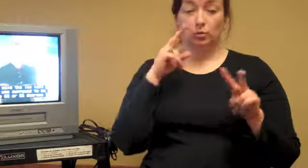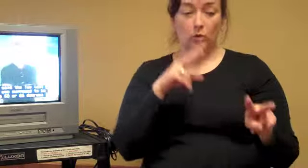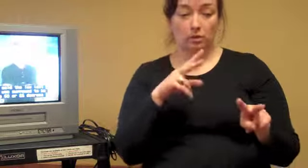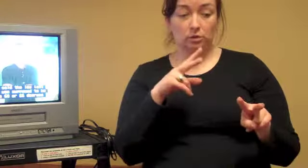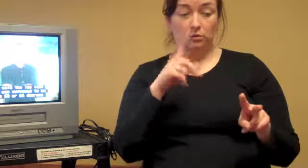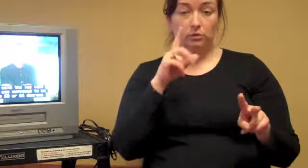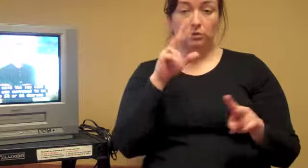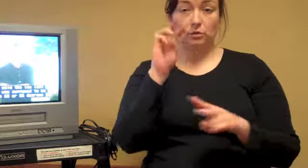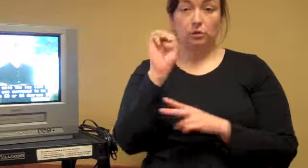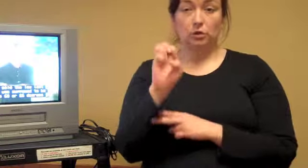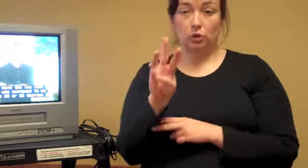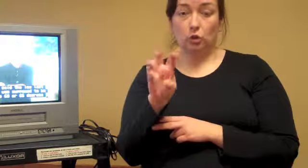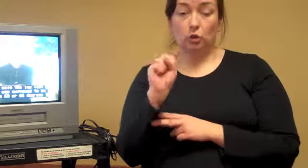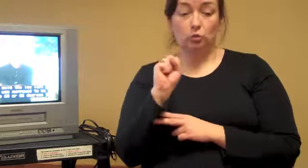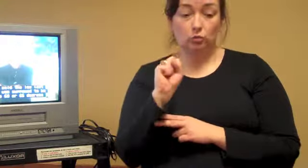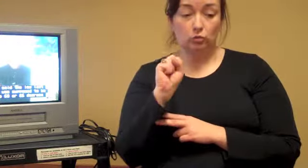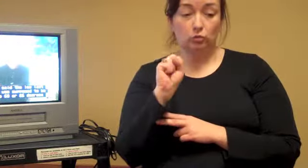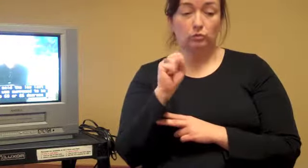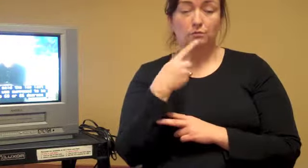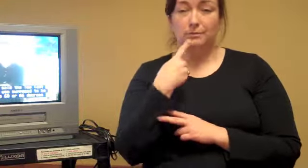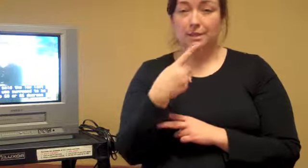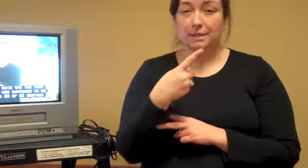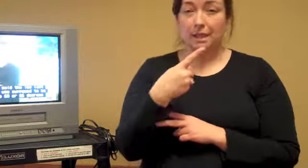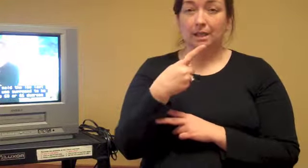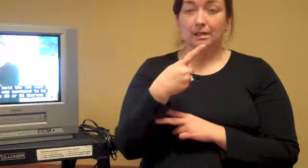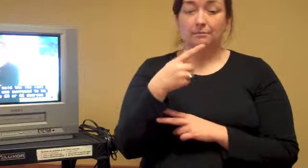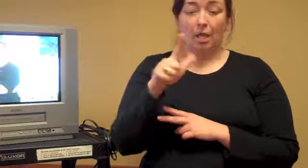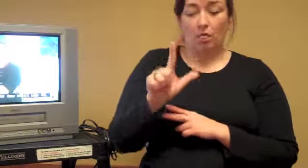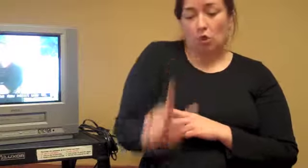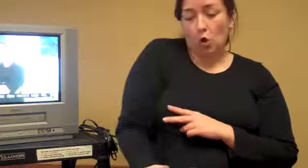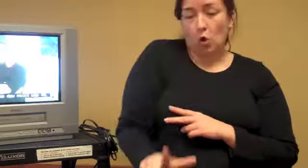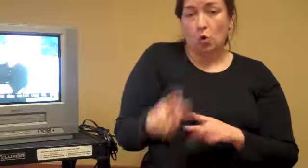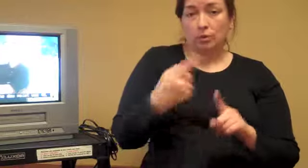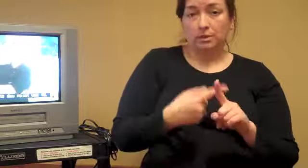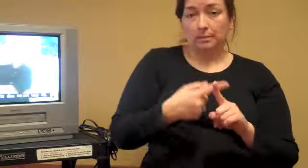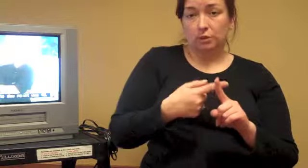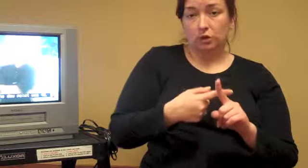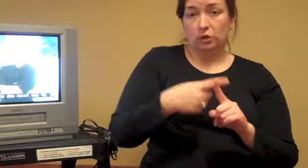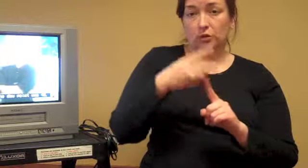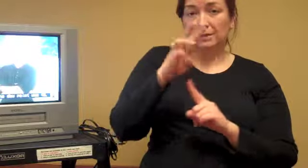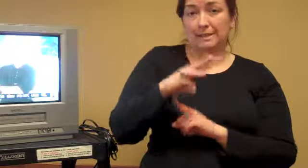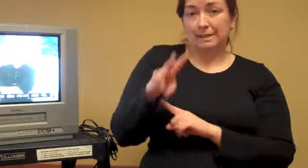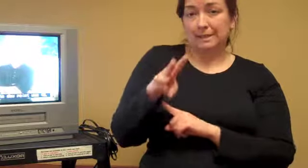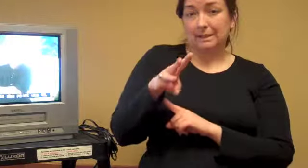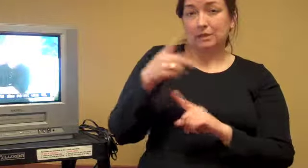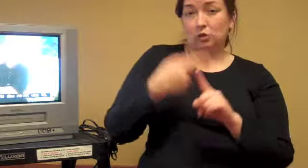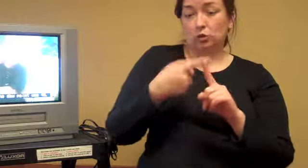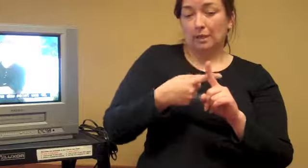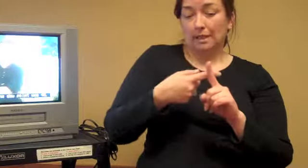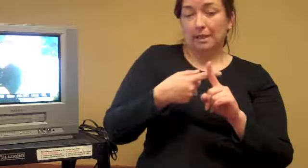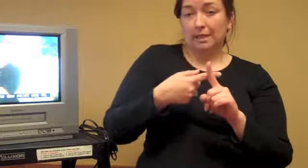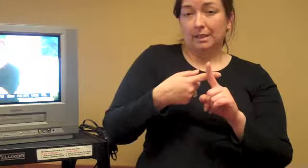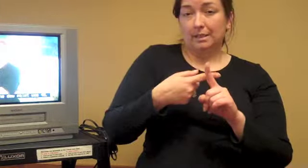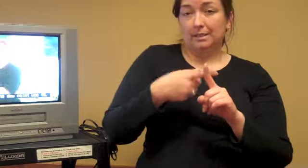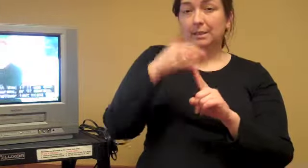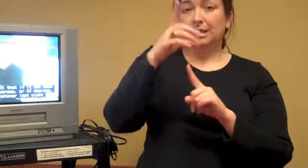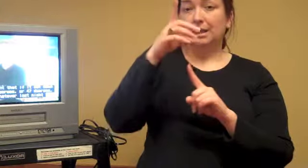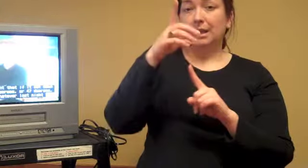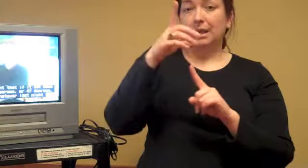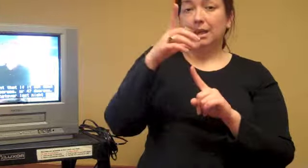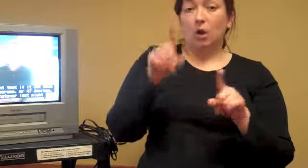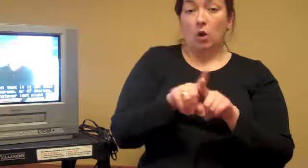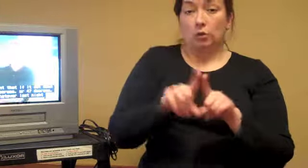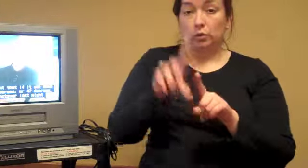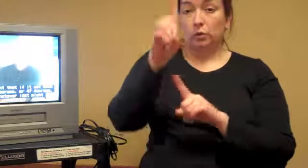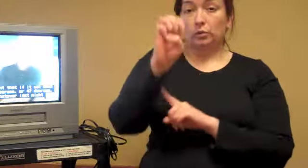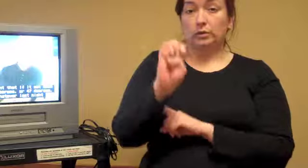night was supposed to be like 60 or 66 degrees, and the dew point was 48.